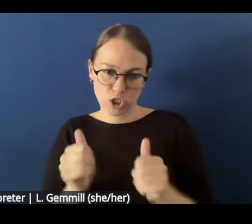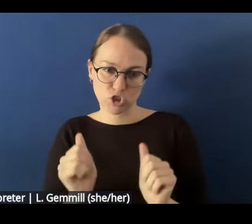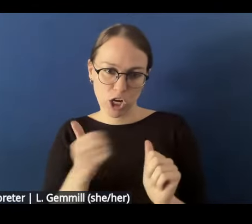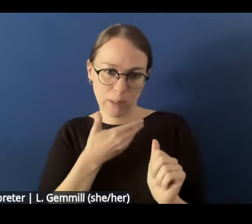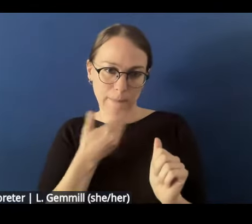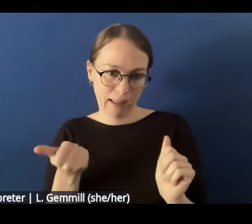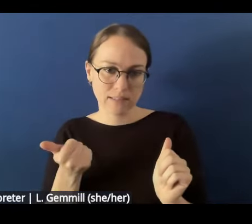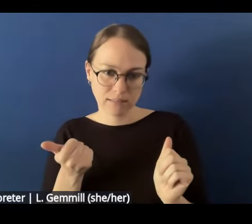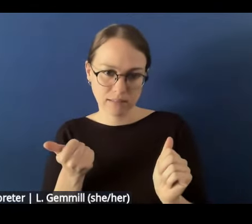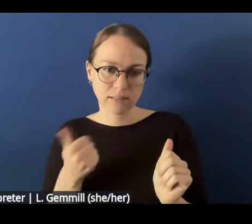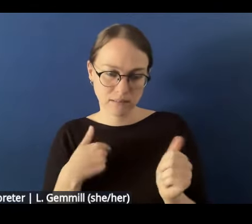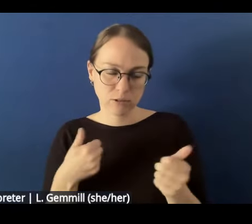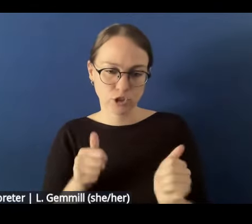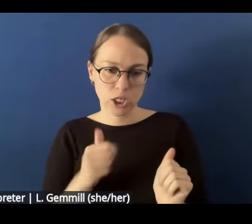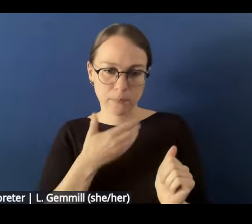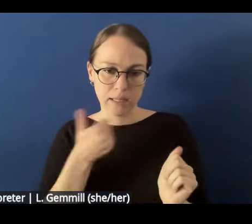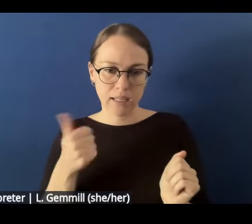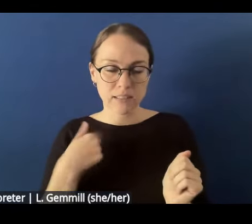think it's